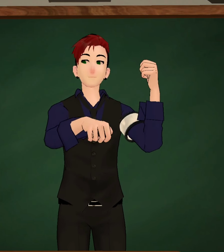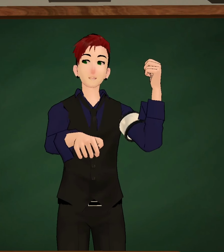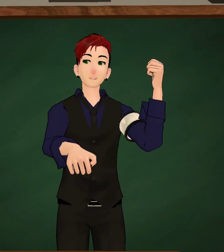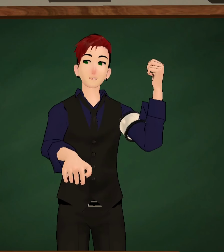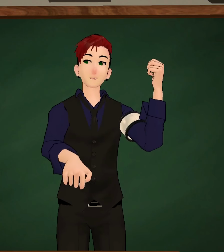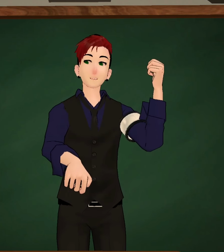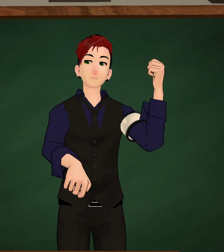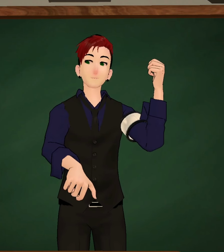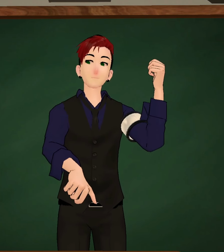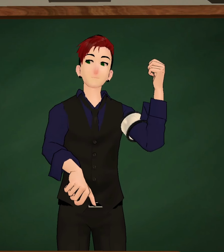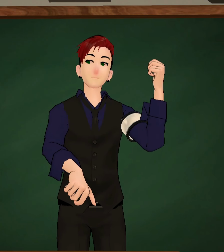Exaggerate?